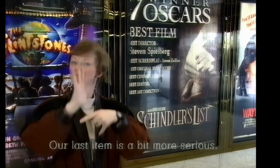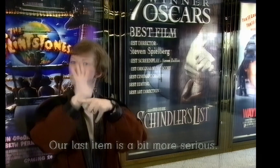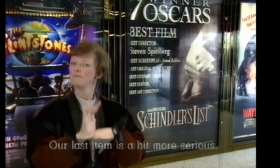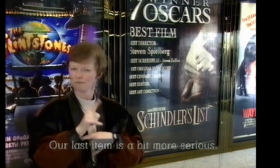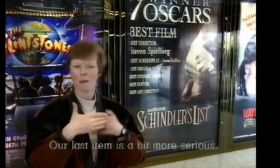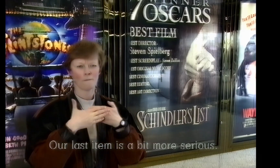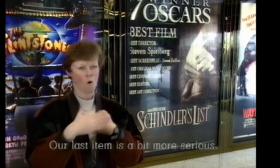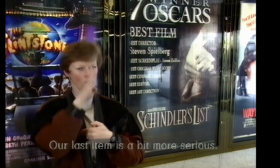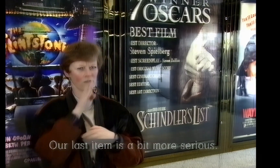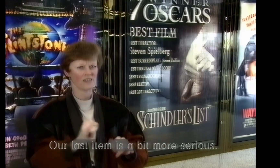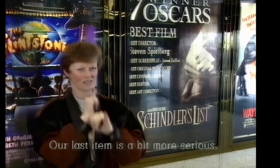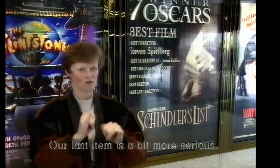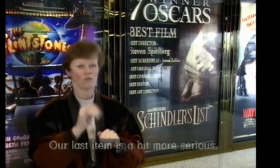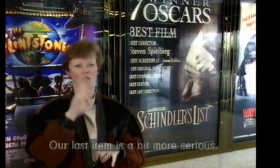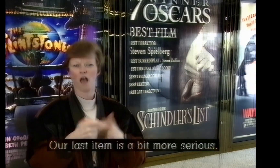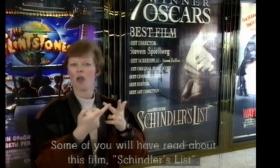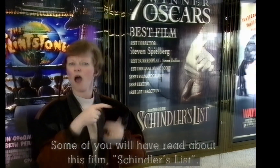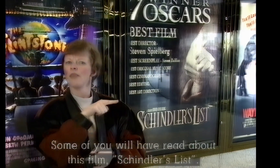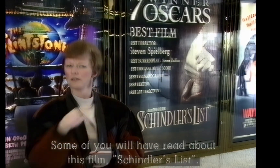Our last item is a bit more serious than the others.